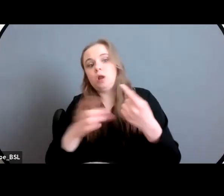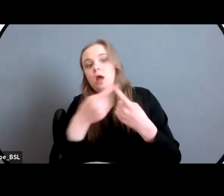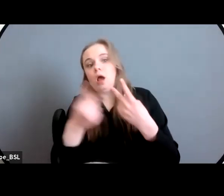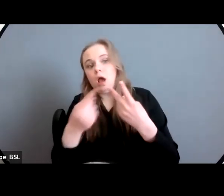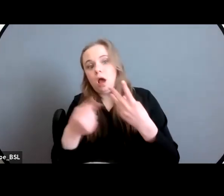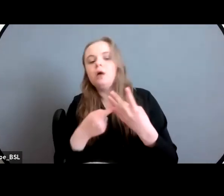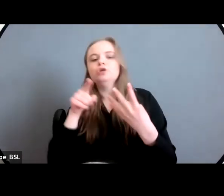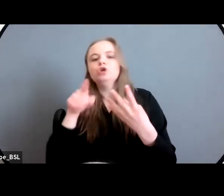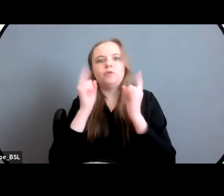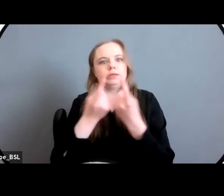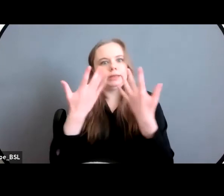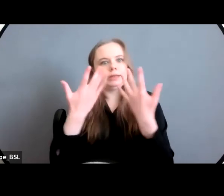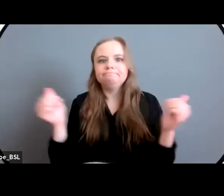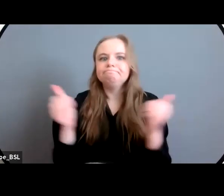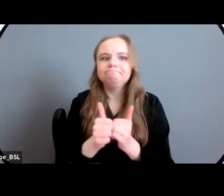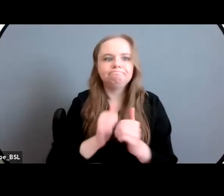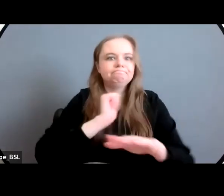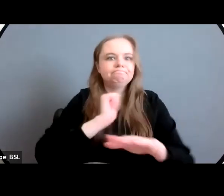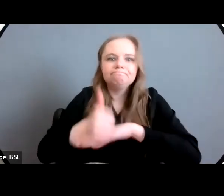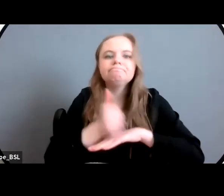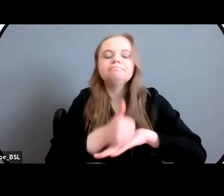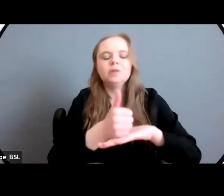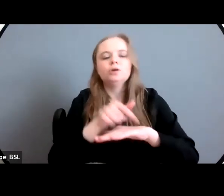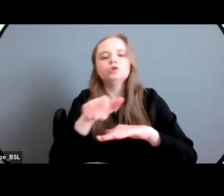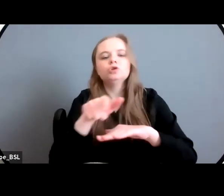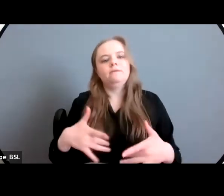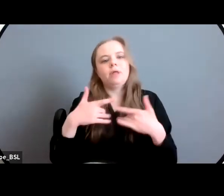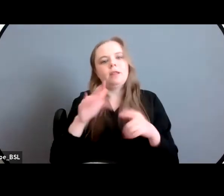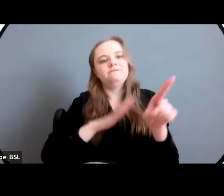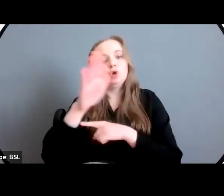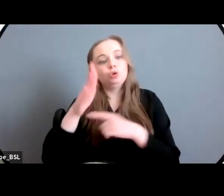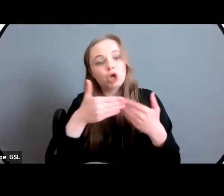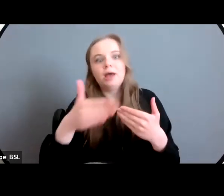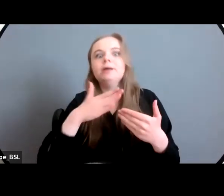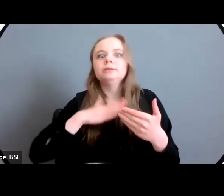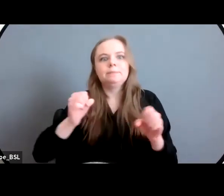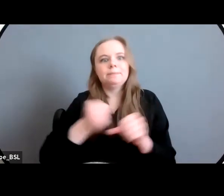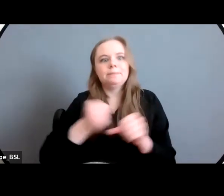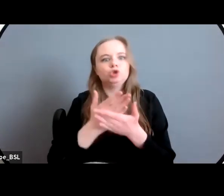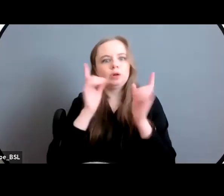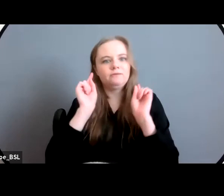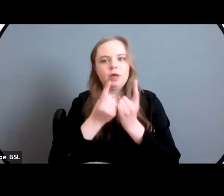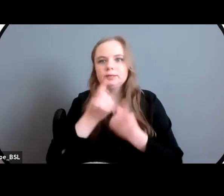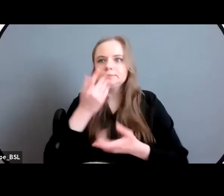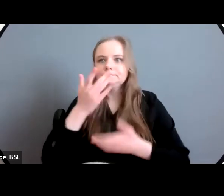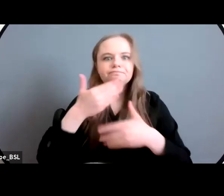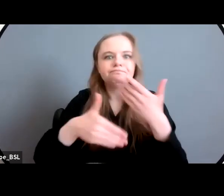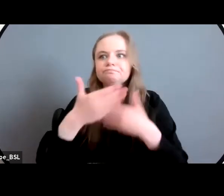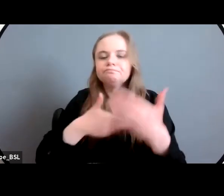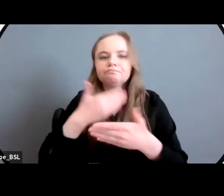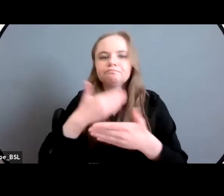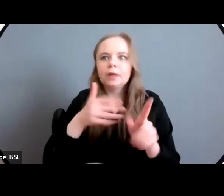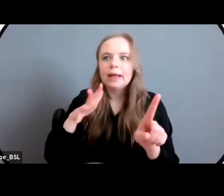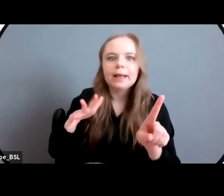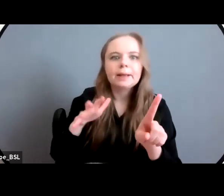holding universities to account to keep up with this level of innovation, to keep up with keeping up with the